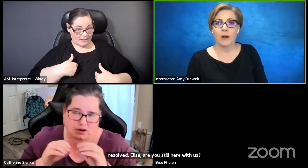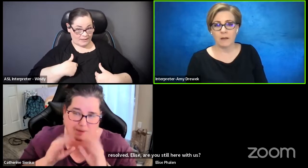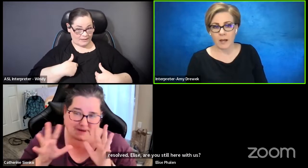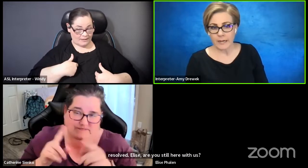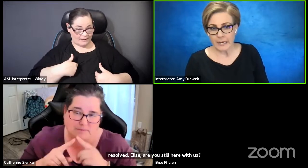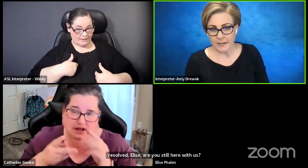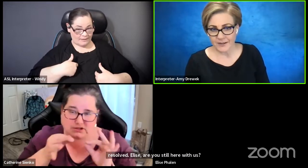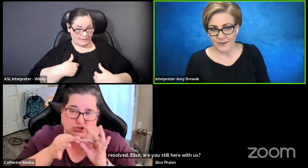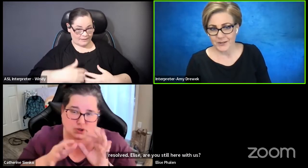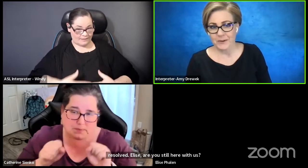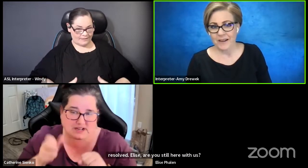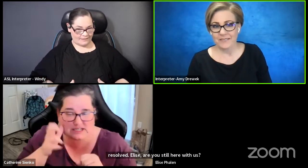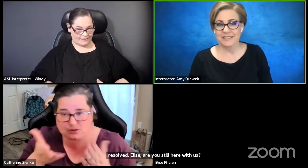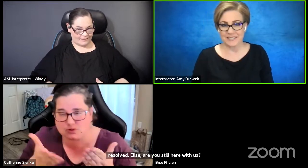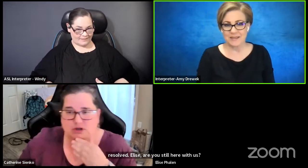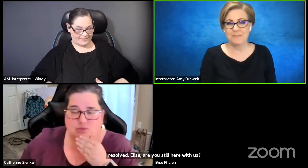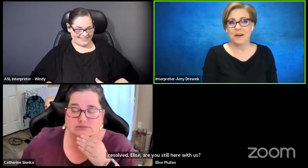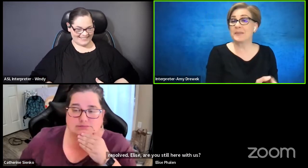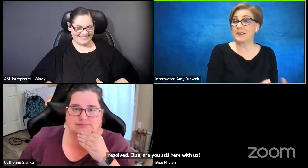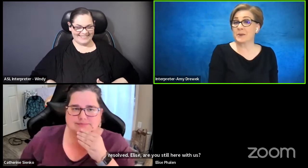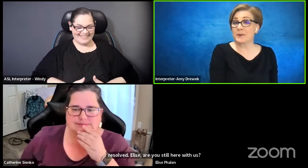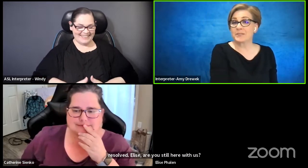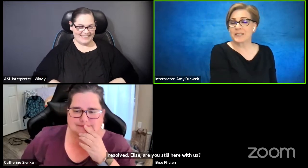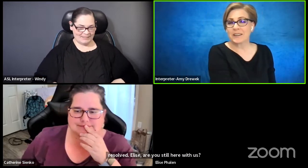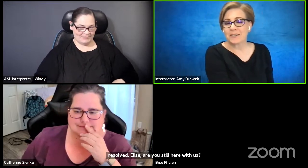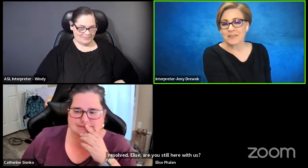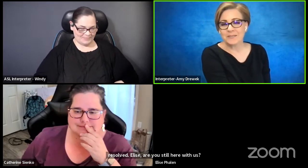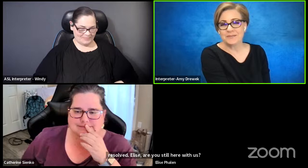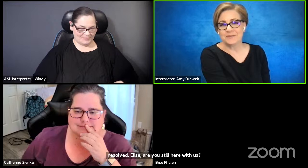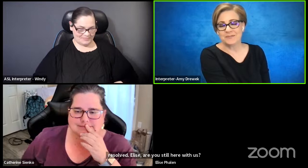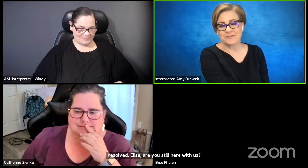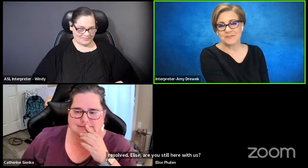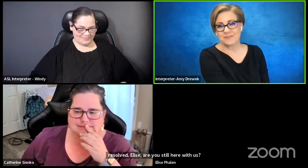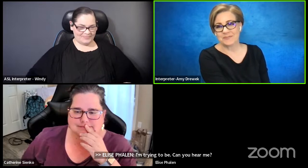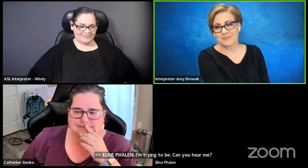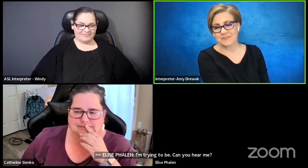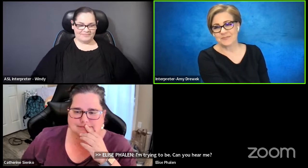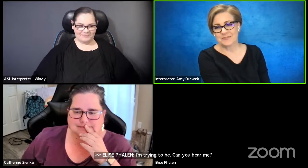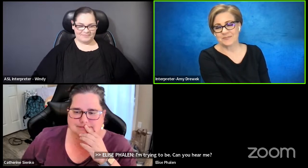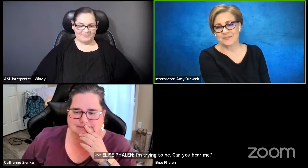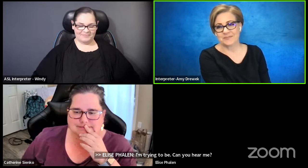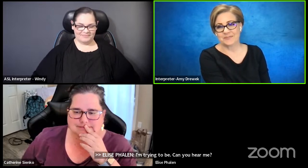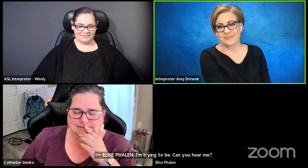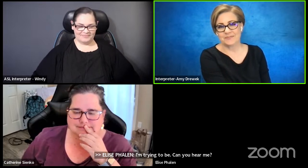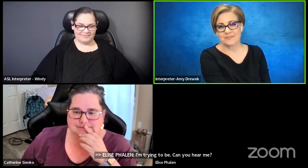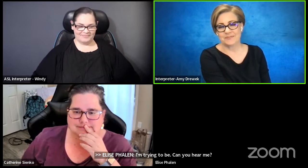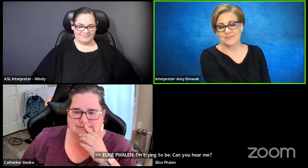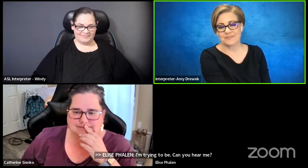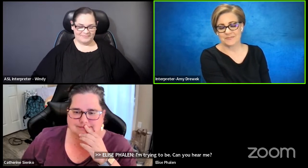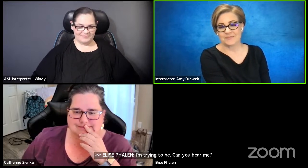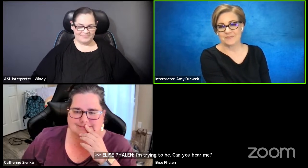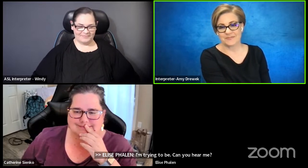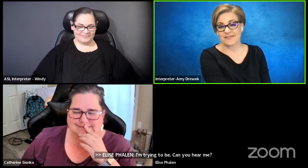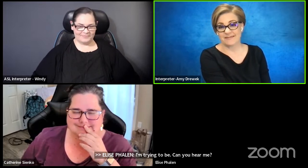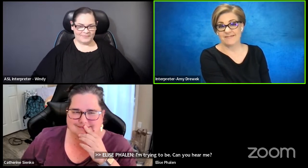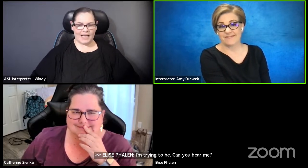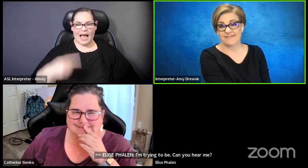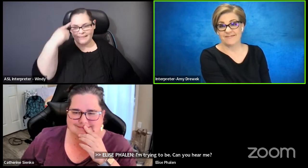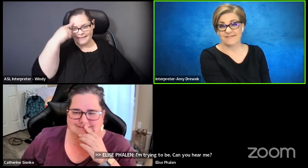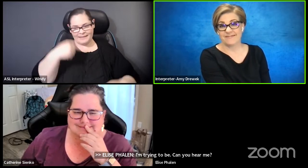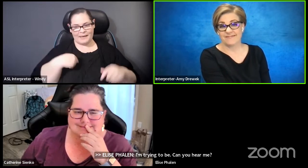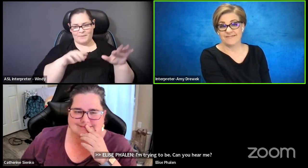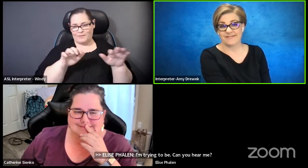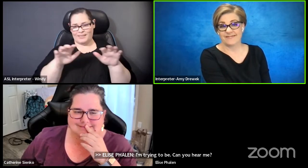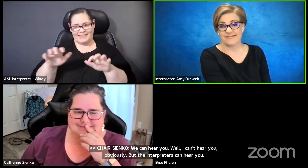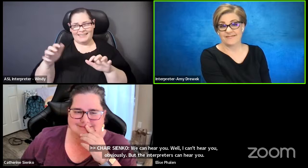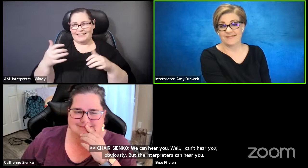We can hear you. Well, I can't hear you, obviously, but the interpreters can hear you. I think I'm freezing again,